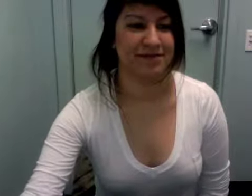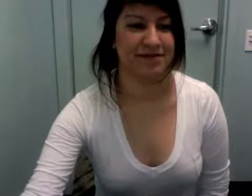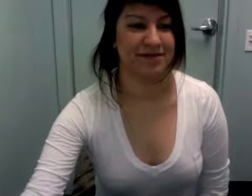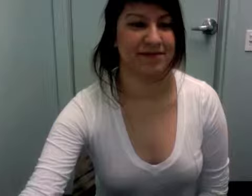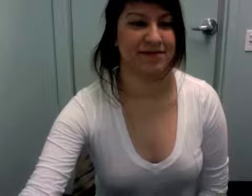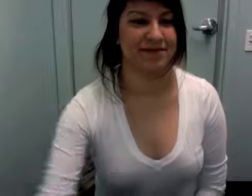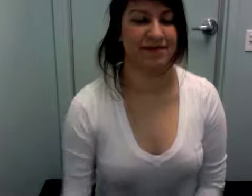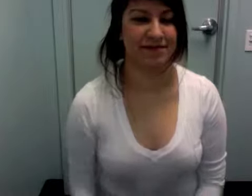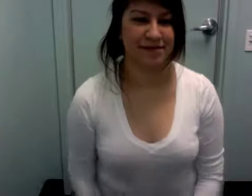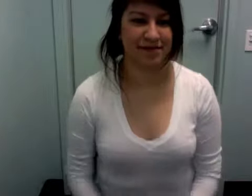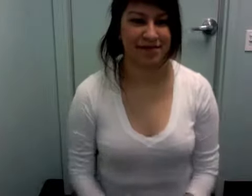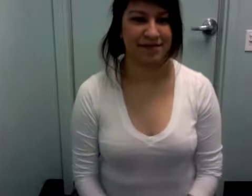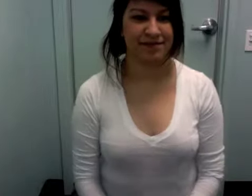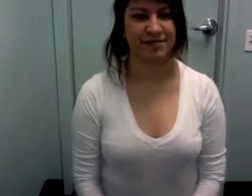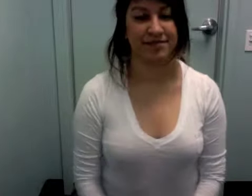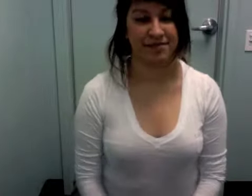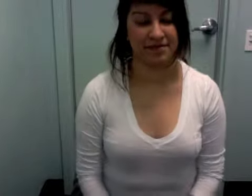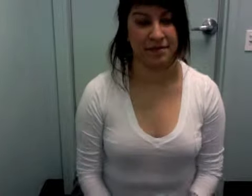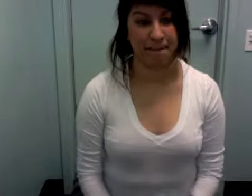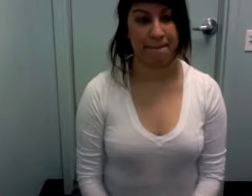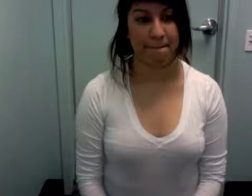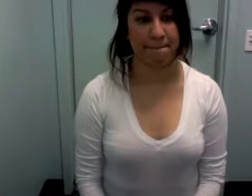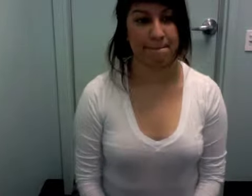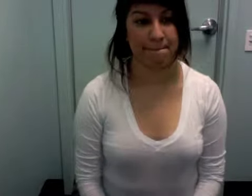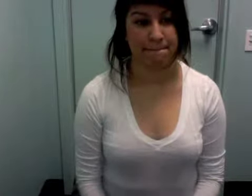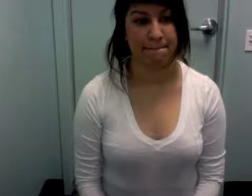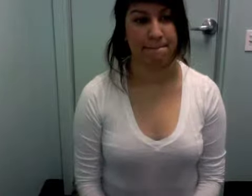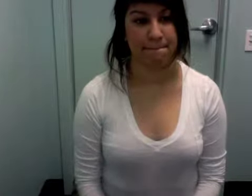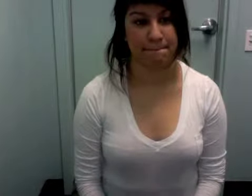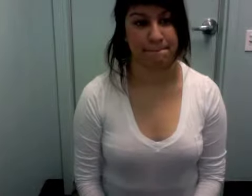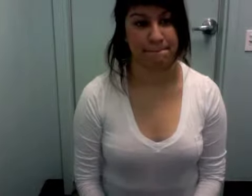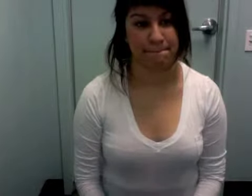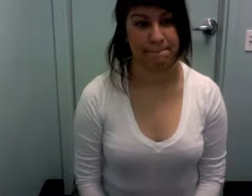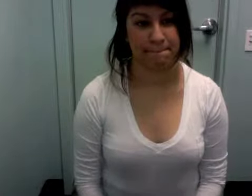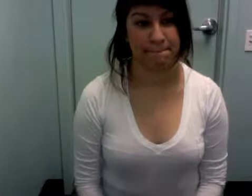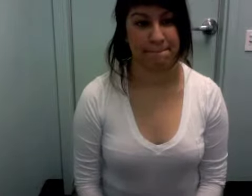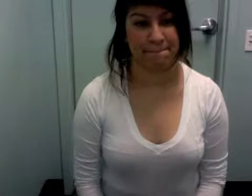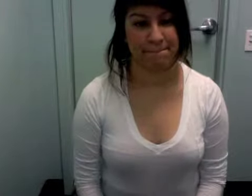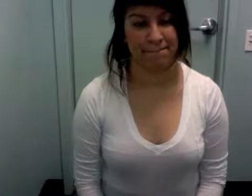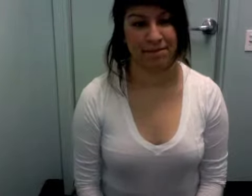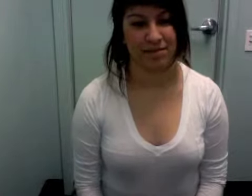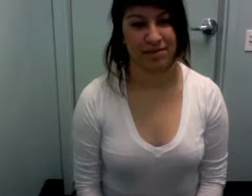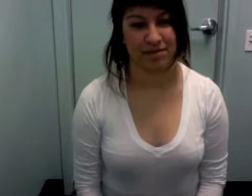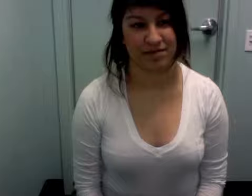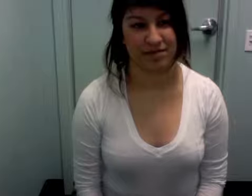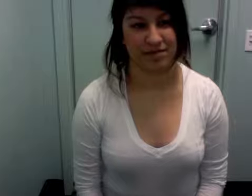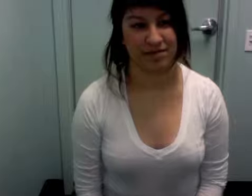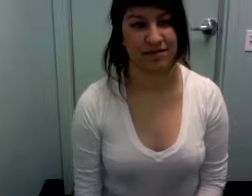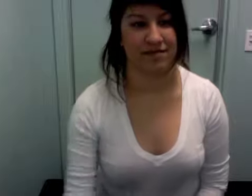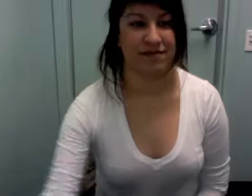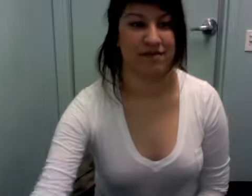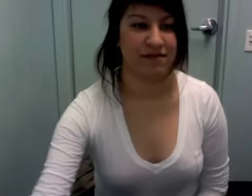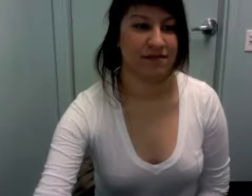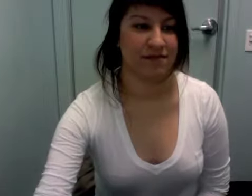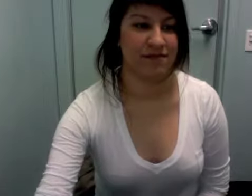The first thing we want to do is think of the candles, because I don't think there's anything that says elegance more than candles. And